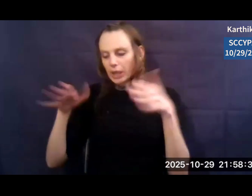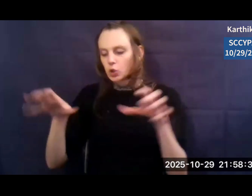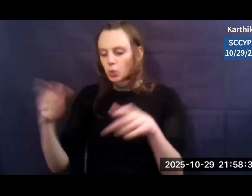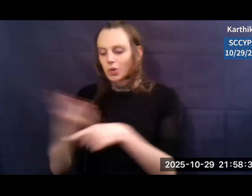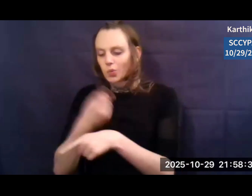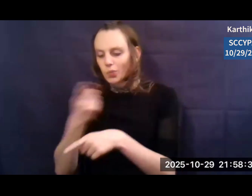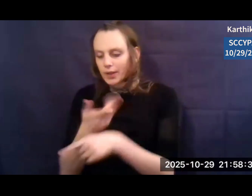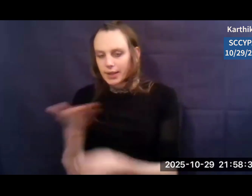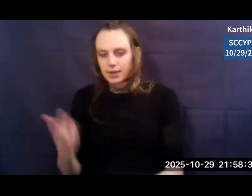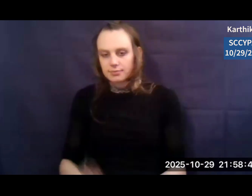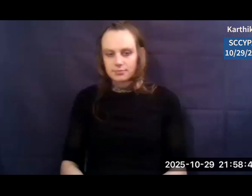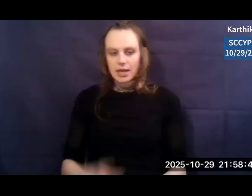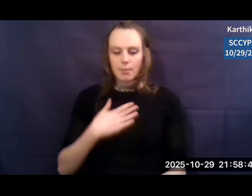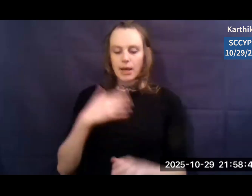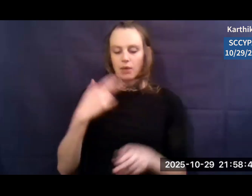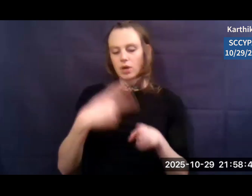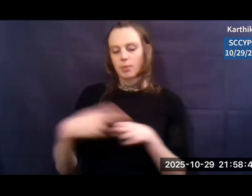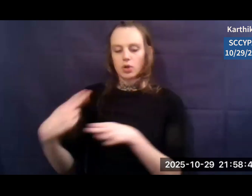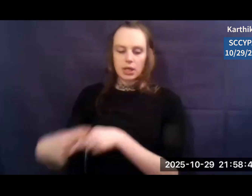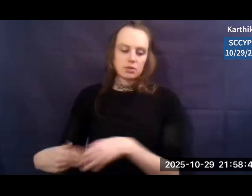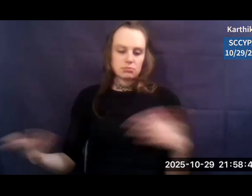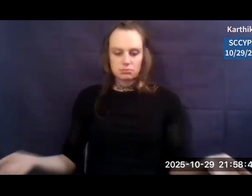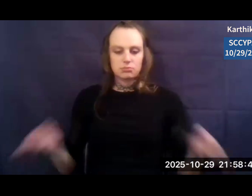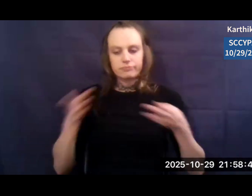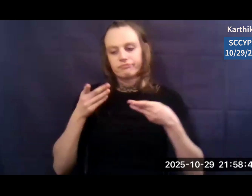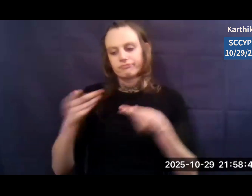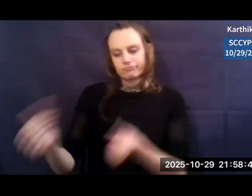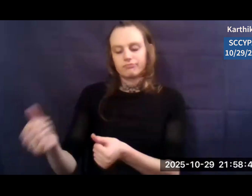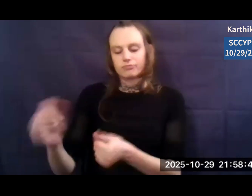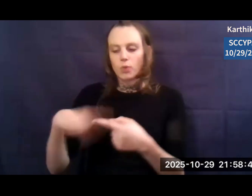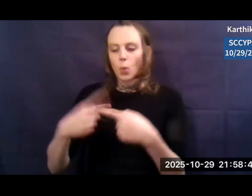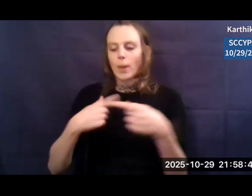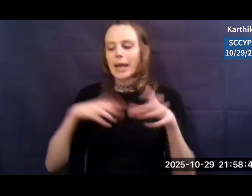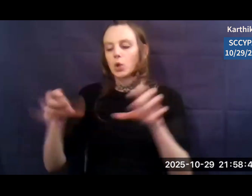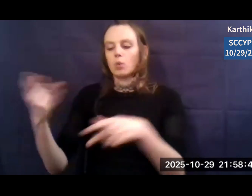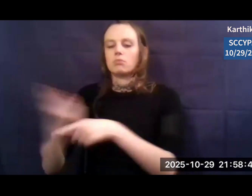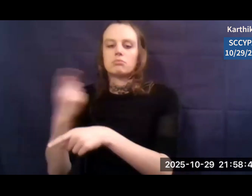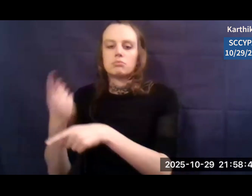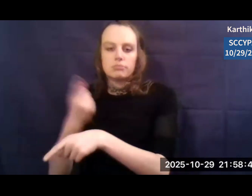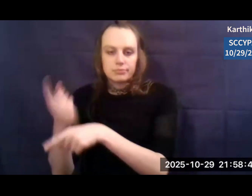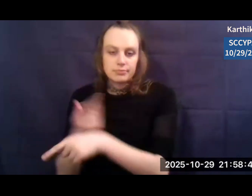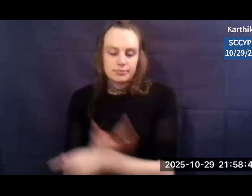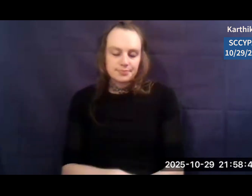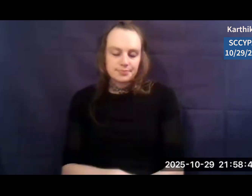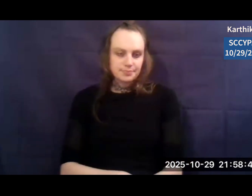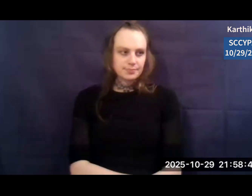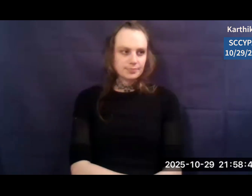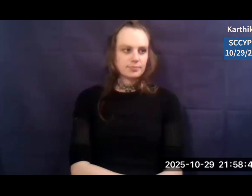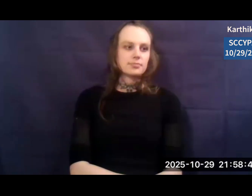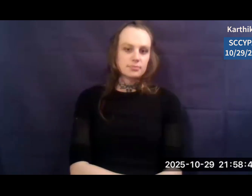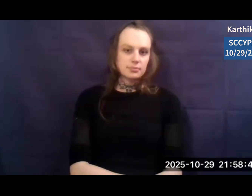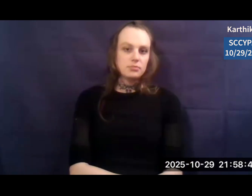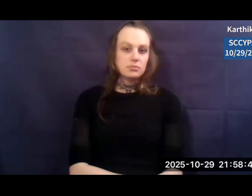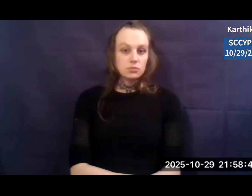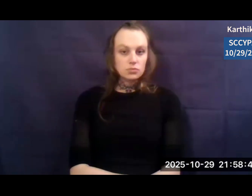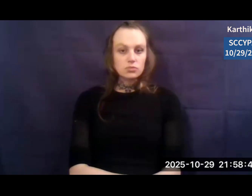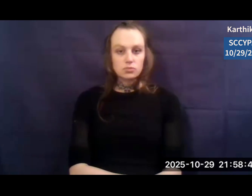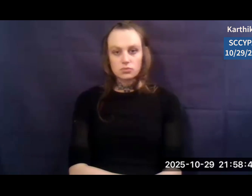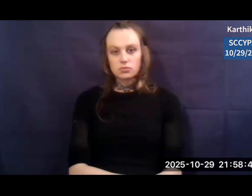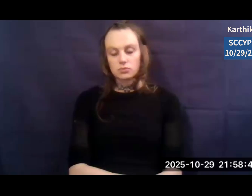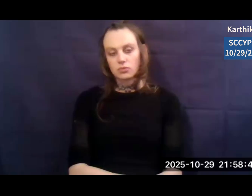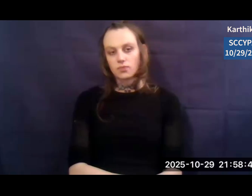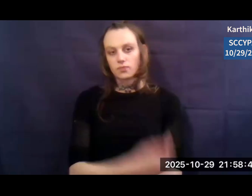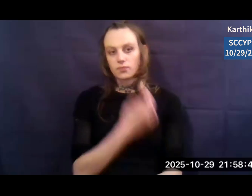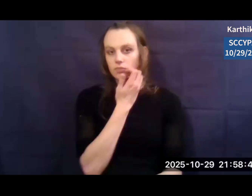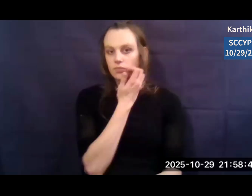care of itself when I'm doing the next right thing. Um, so, like as you go through and try to